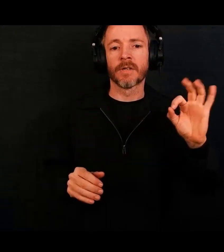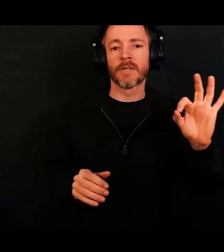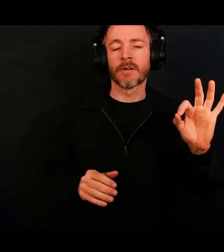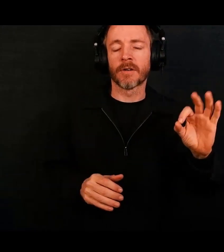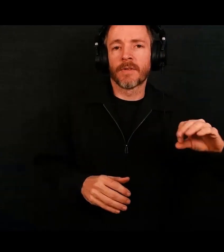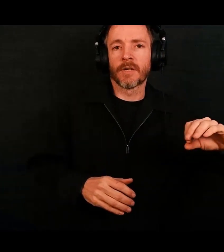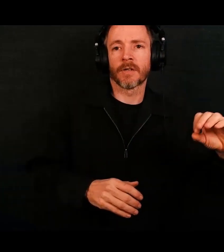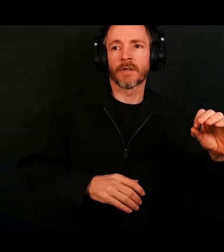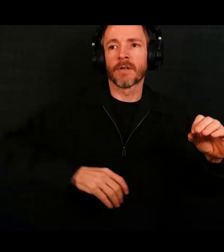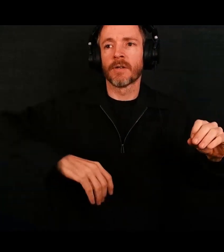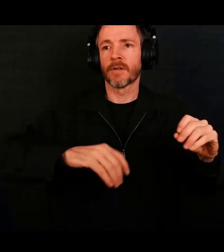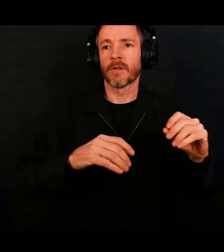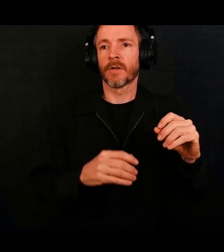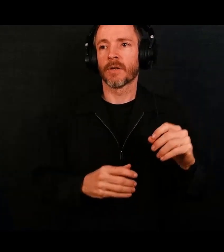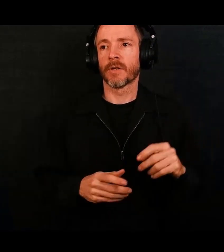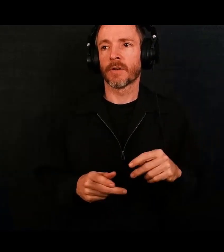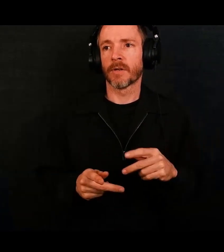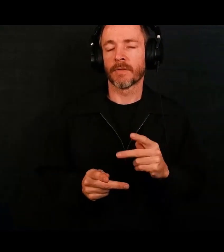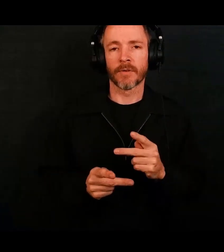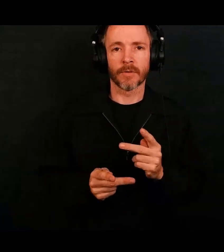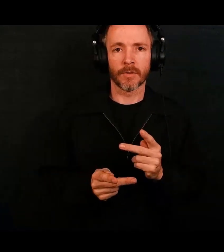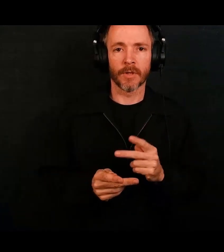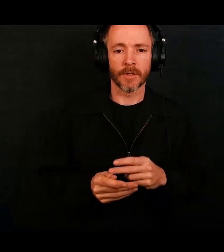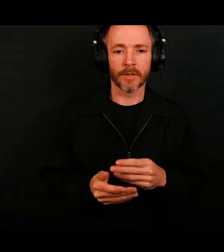photos, of the